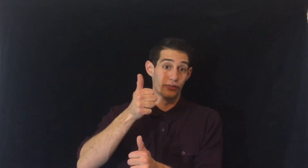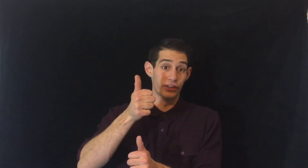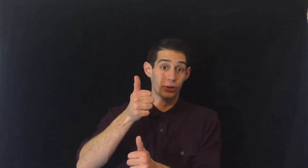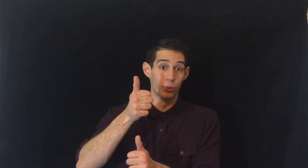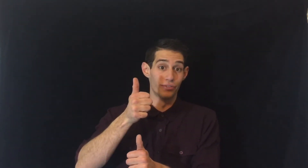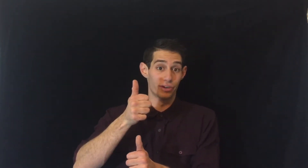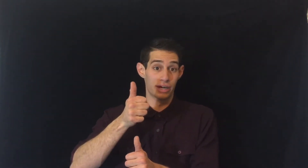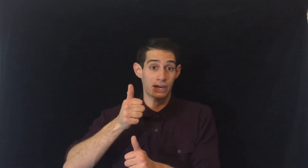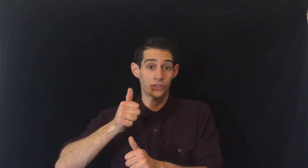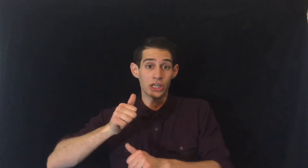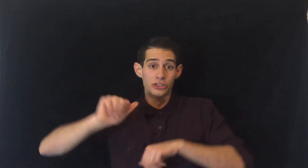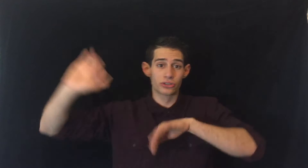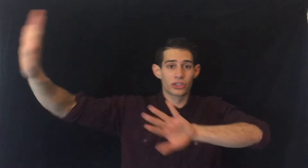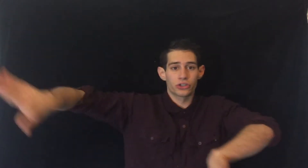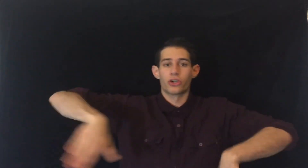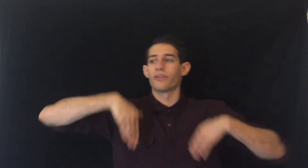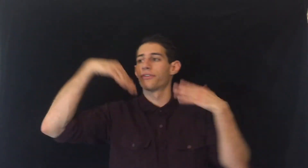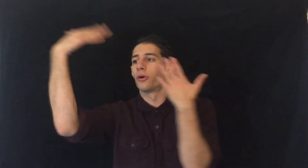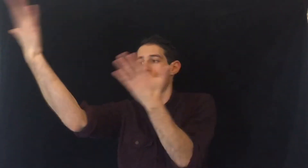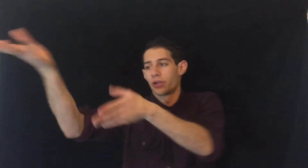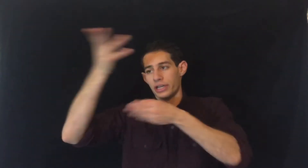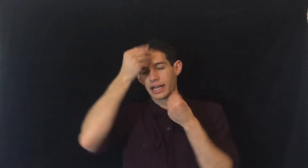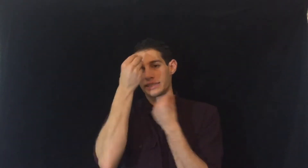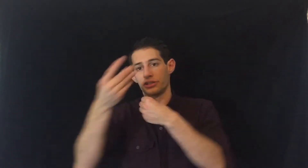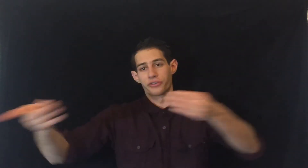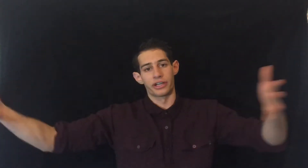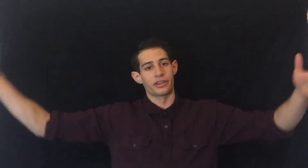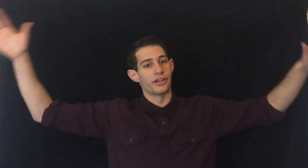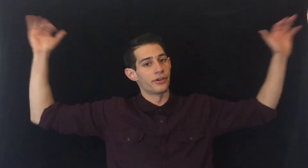feet are moving around. So it still should all flow pretty nicely right there.